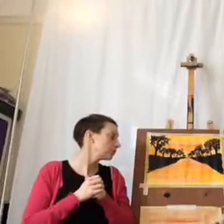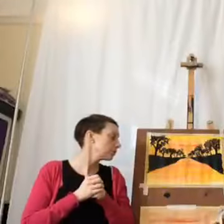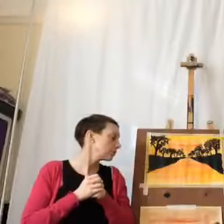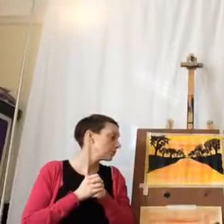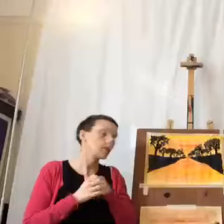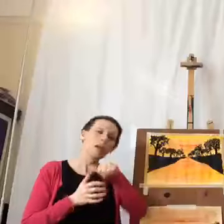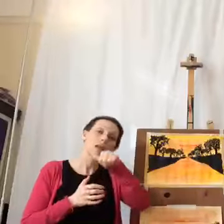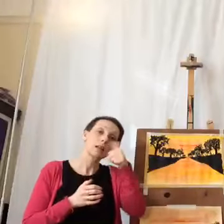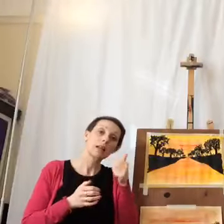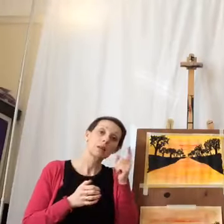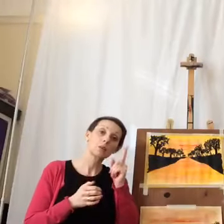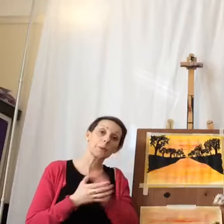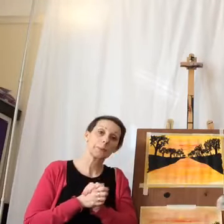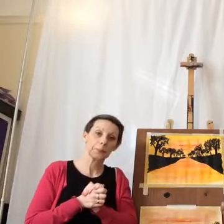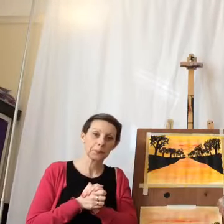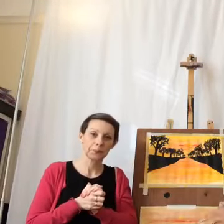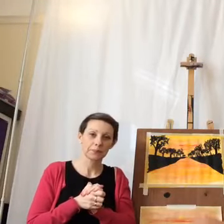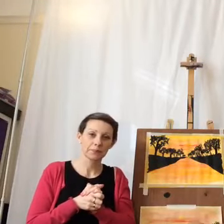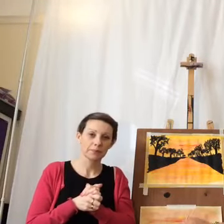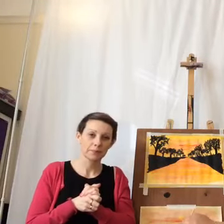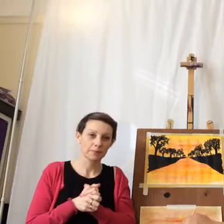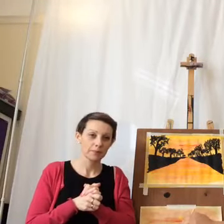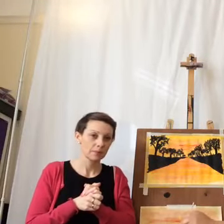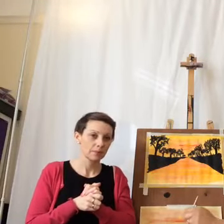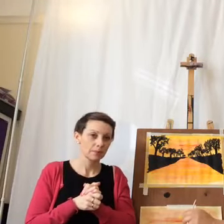Then if we get,